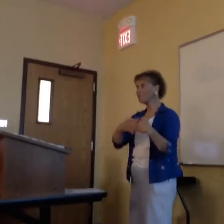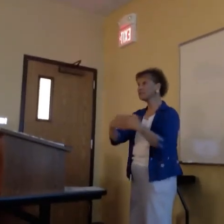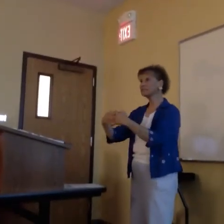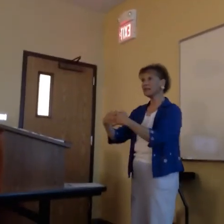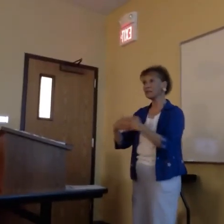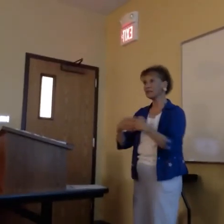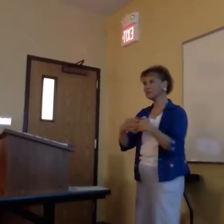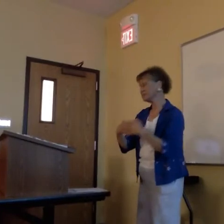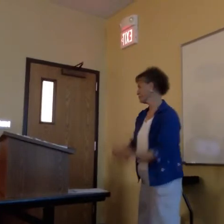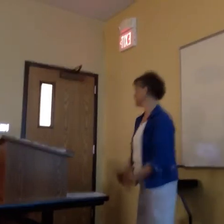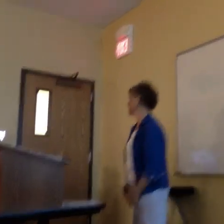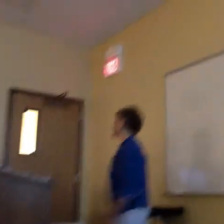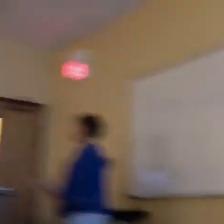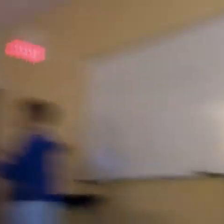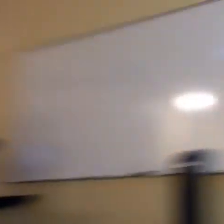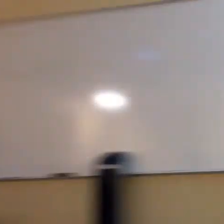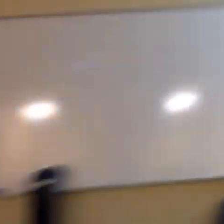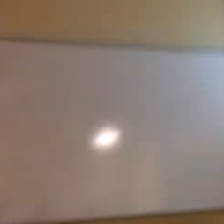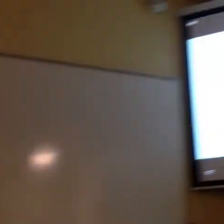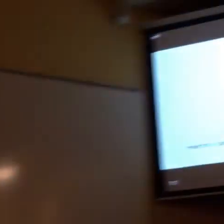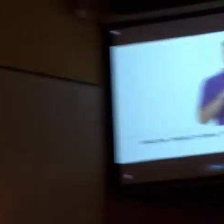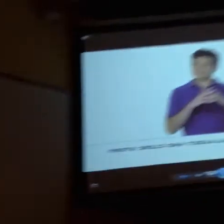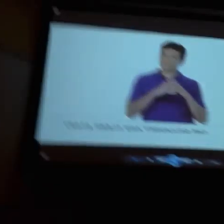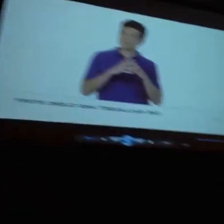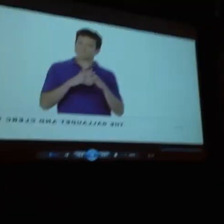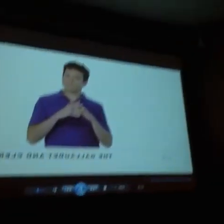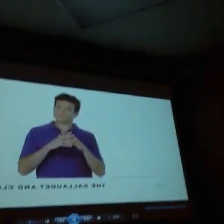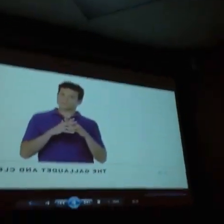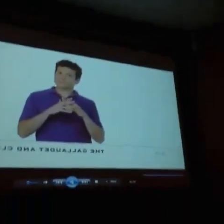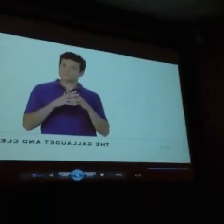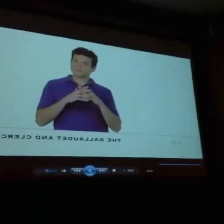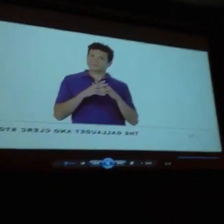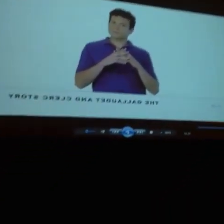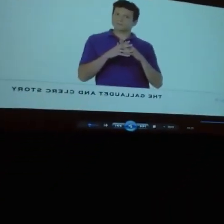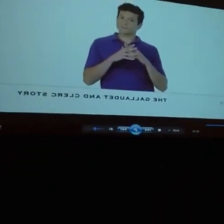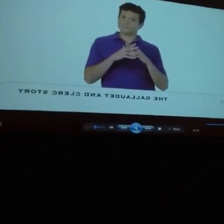mixed together. So he's saying, here, America,